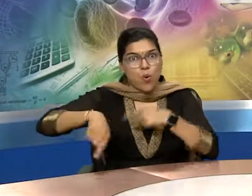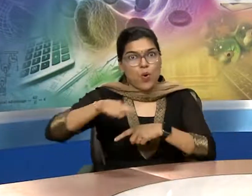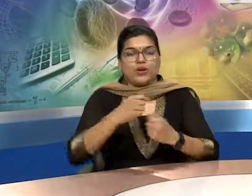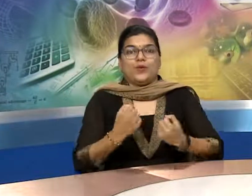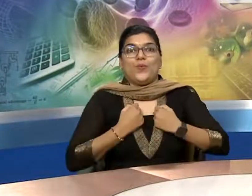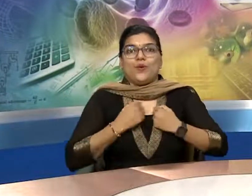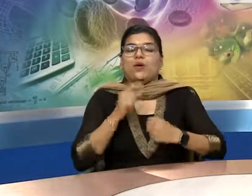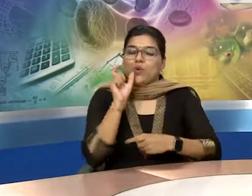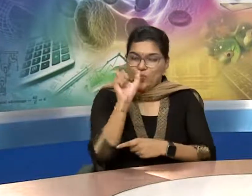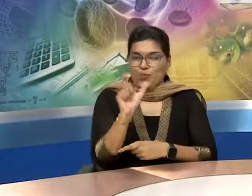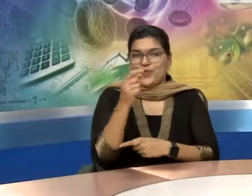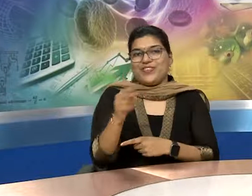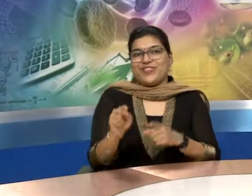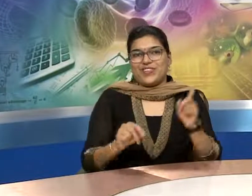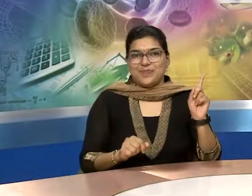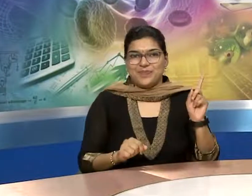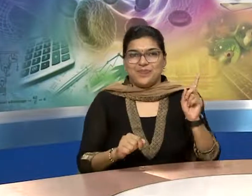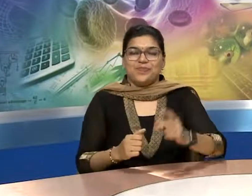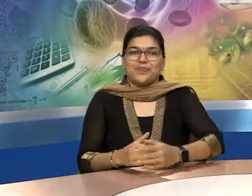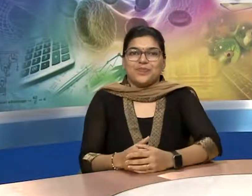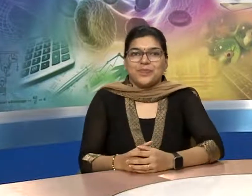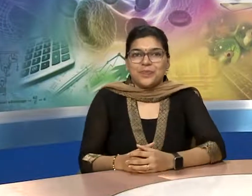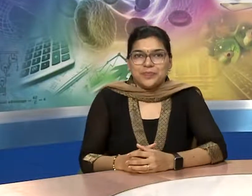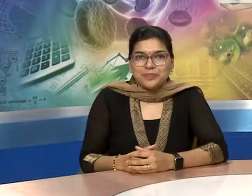traditions and values.